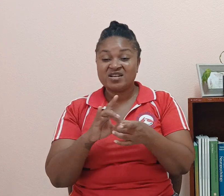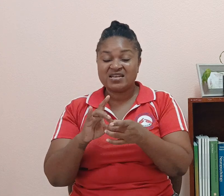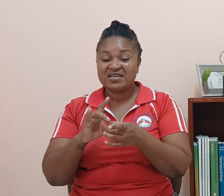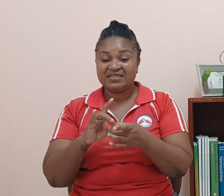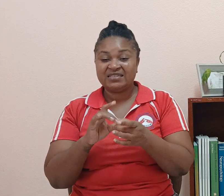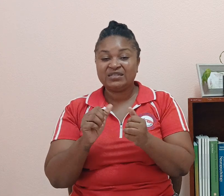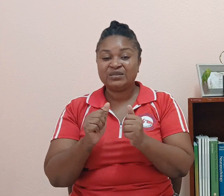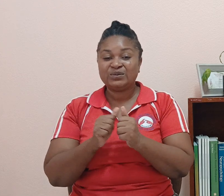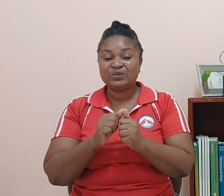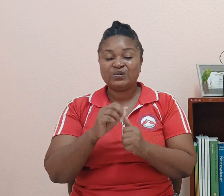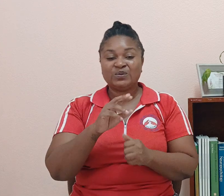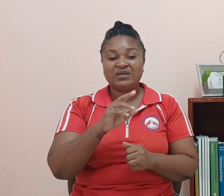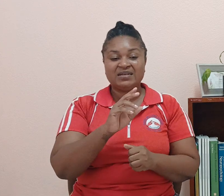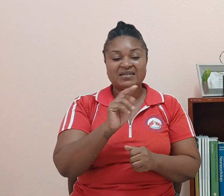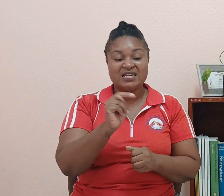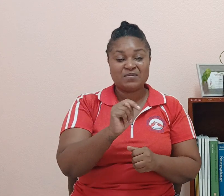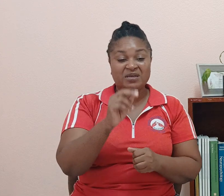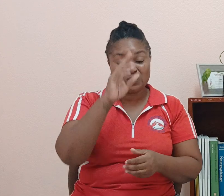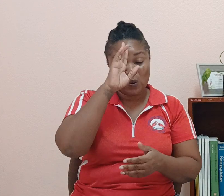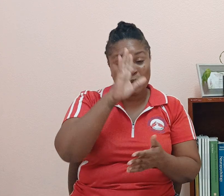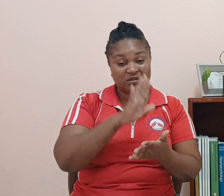but Ruth did not know this.